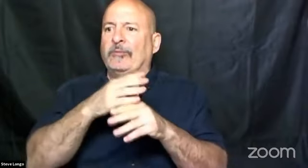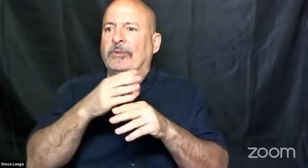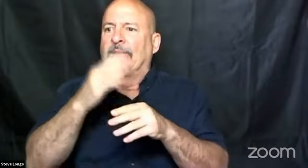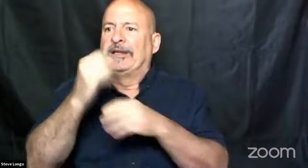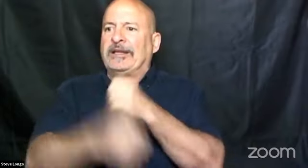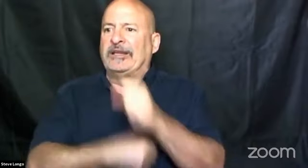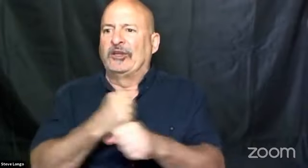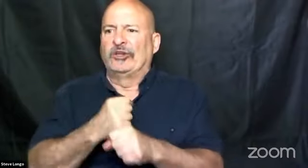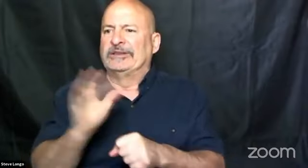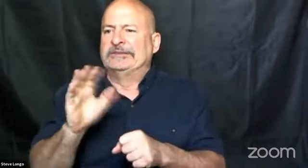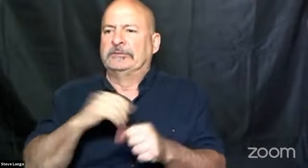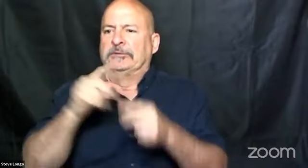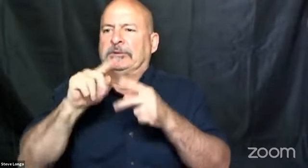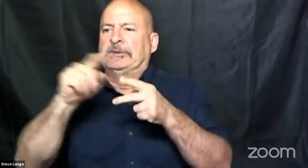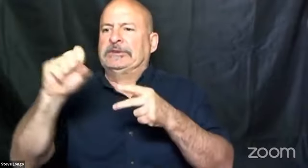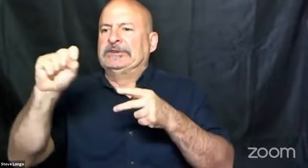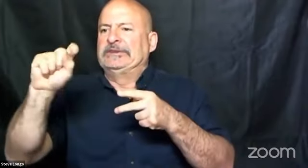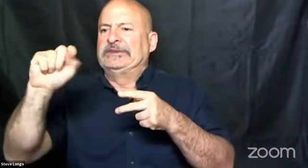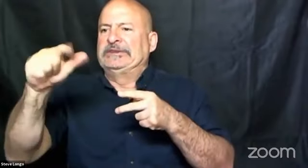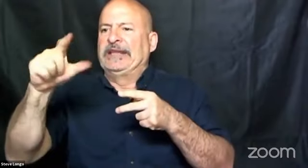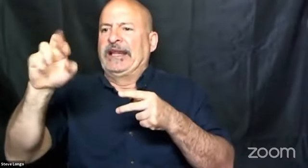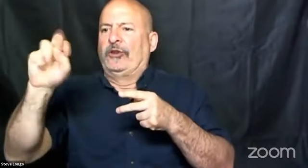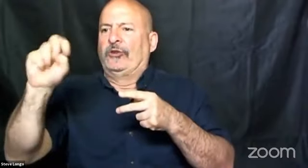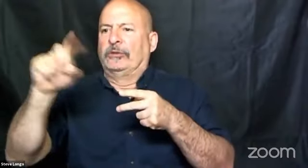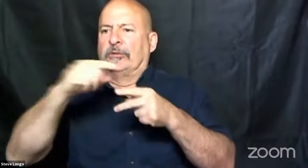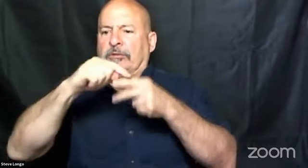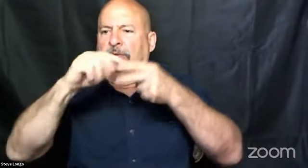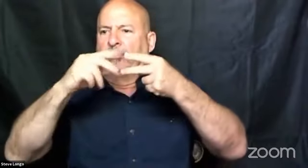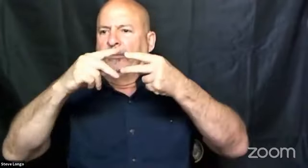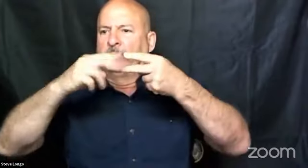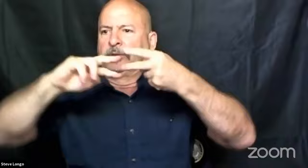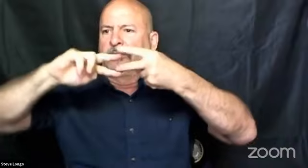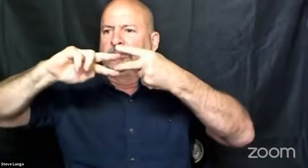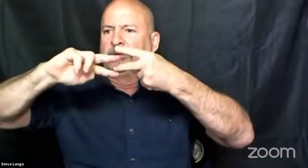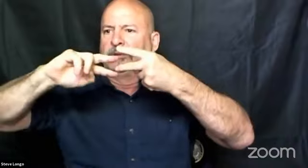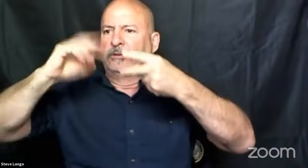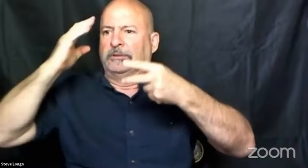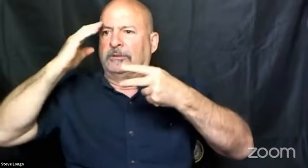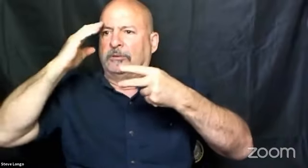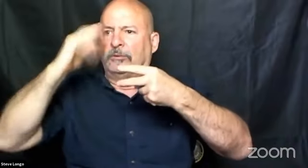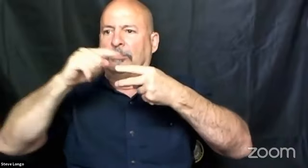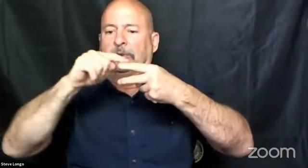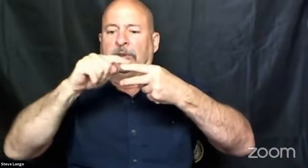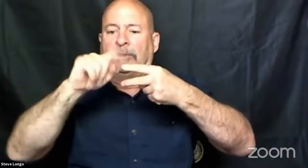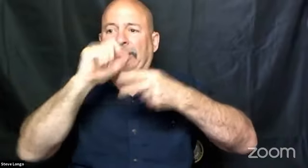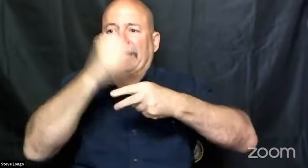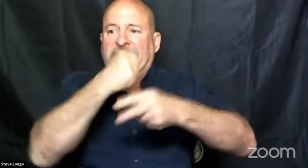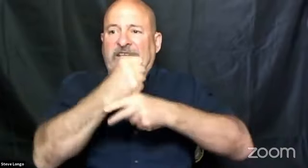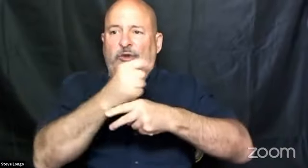vice president's terms are up in the middle of the year, then they can have the